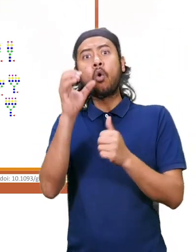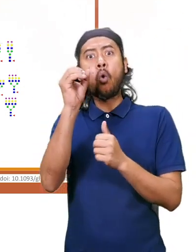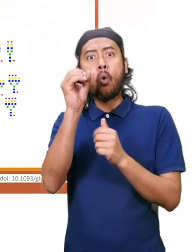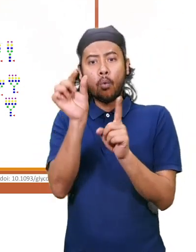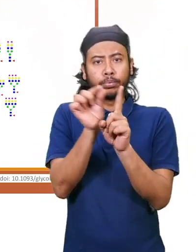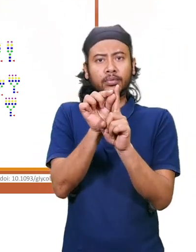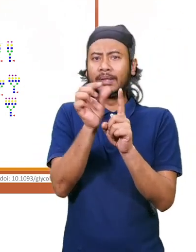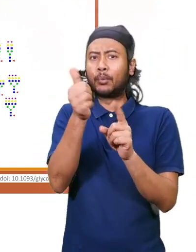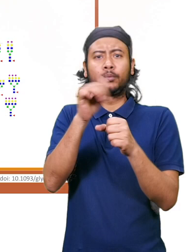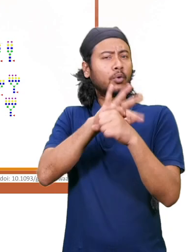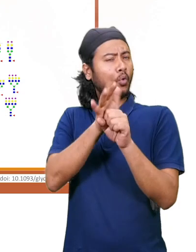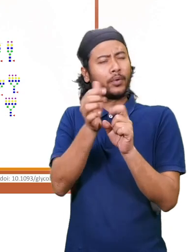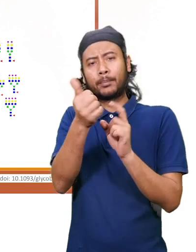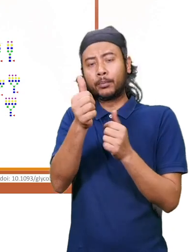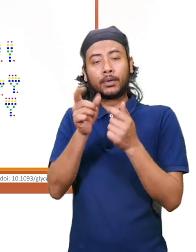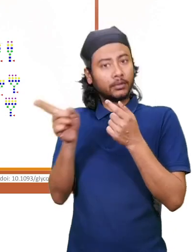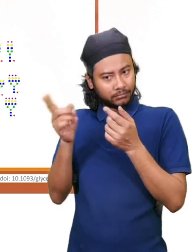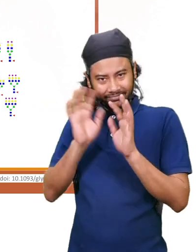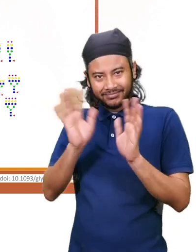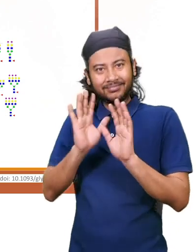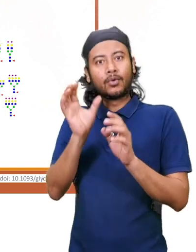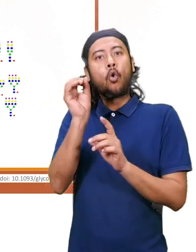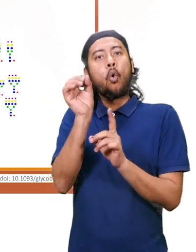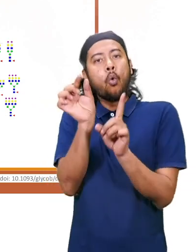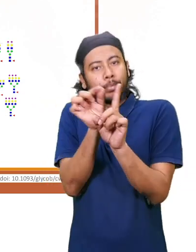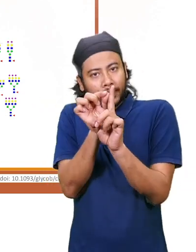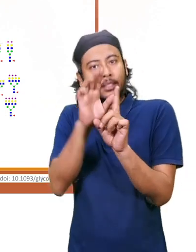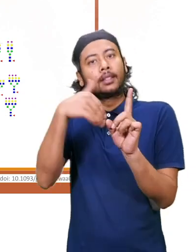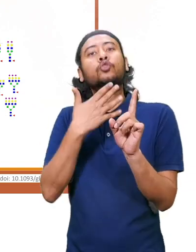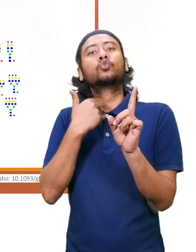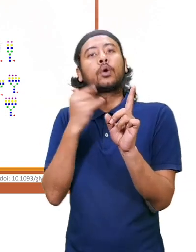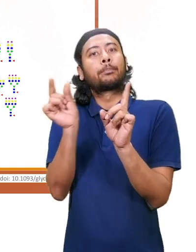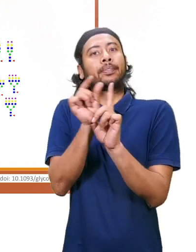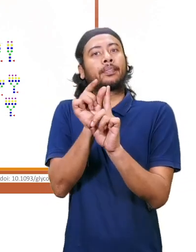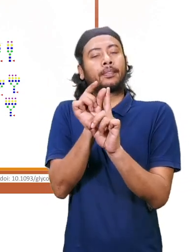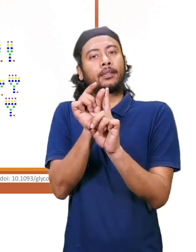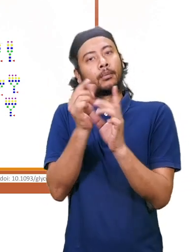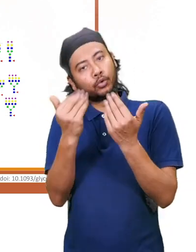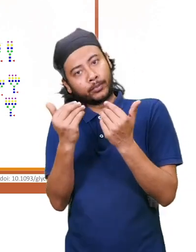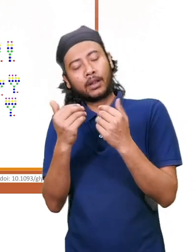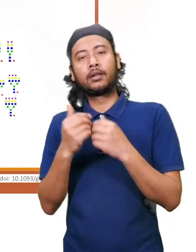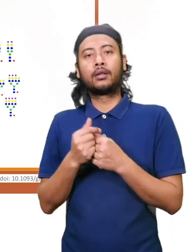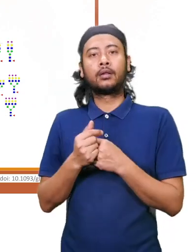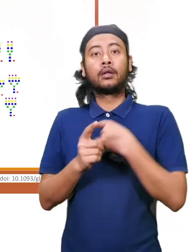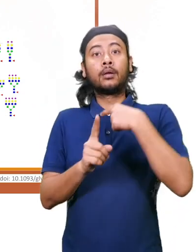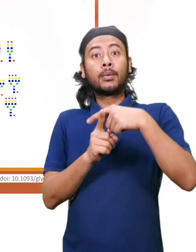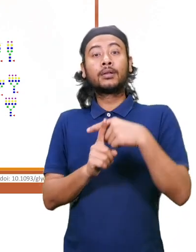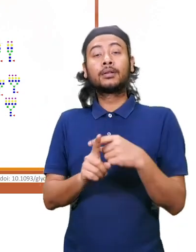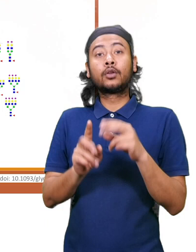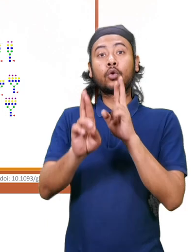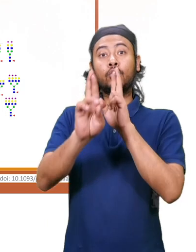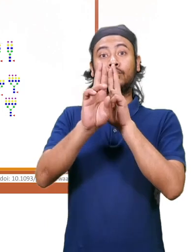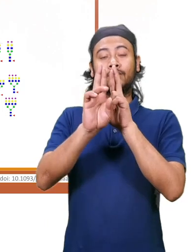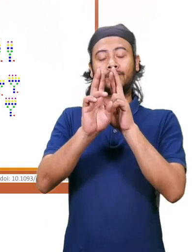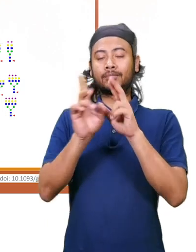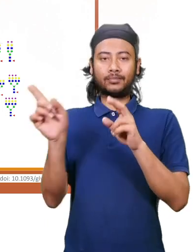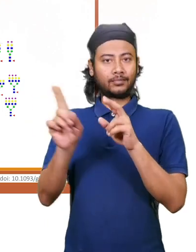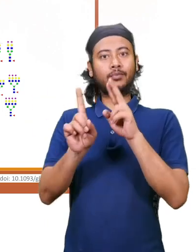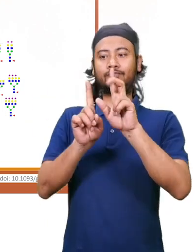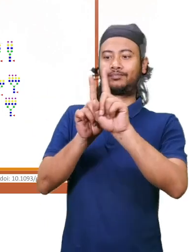Further, the relative ratios of glycans at each sites were determined and quantified. So you could